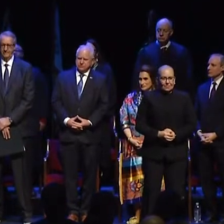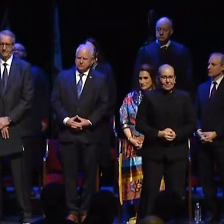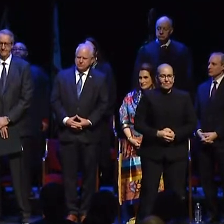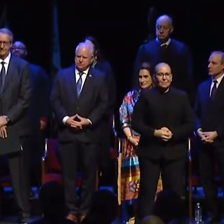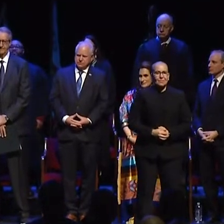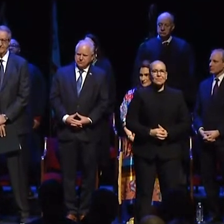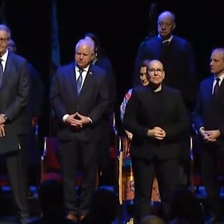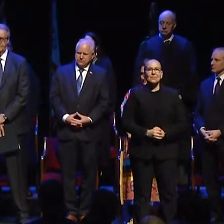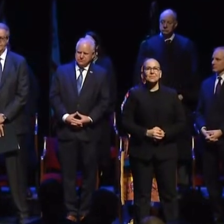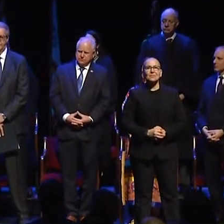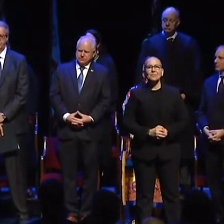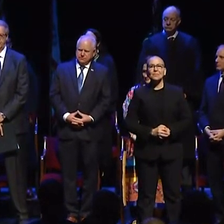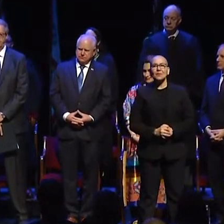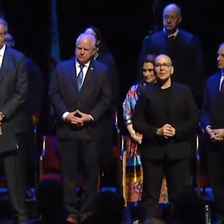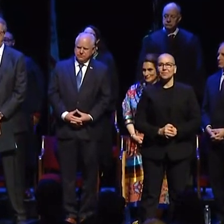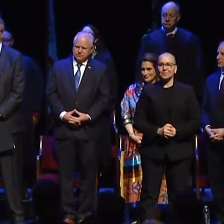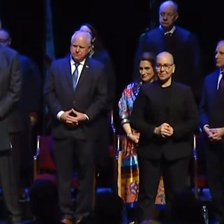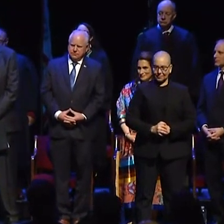Thank you.